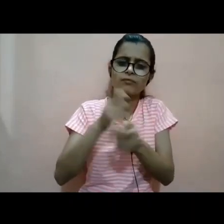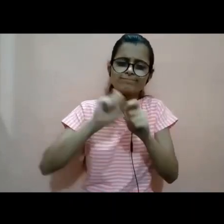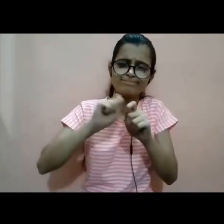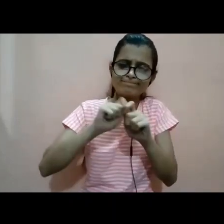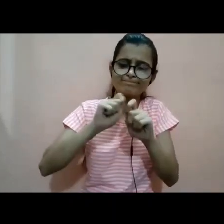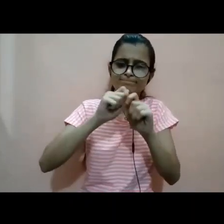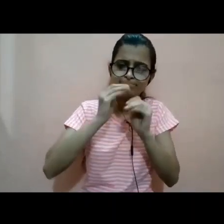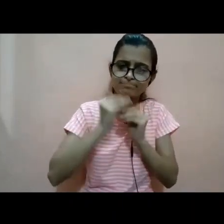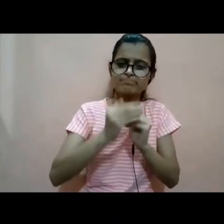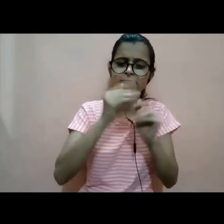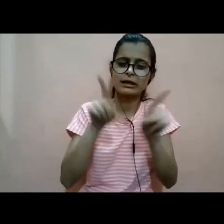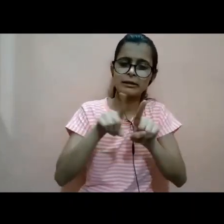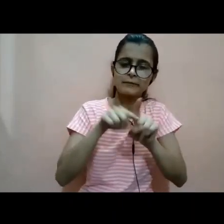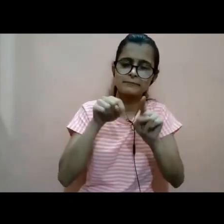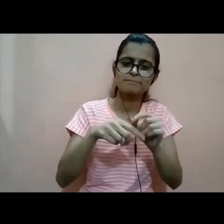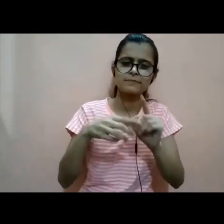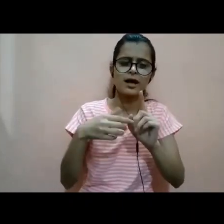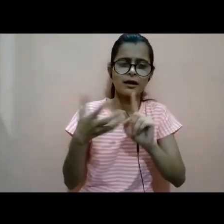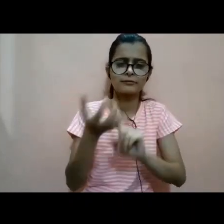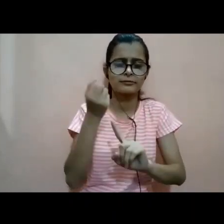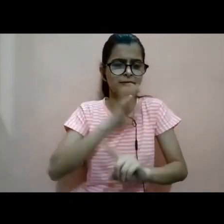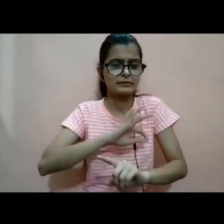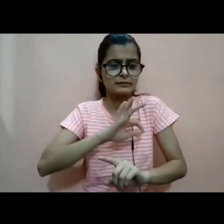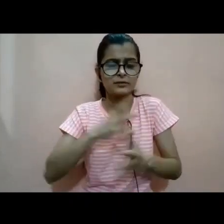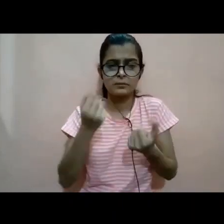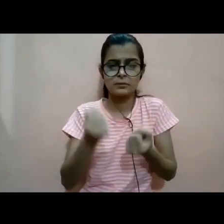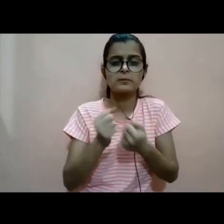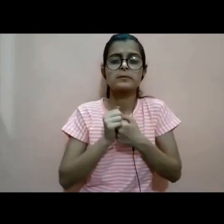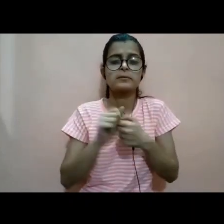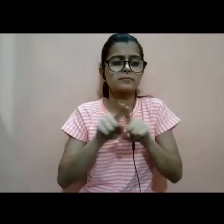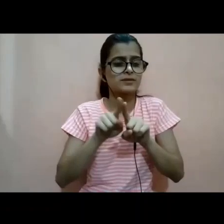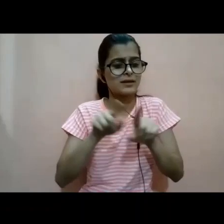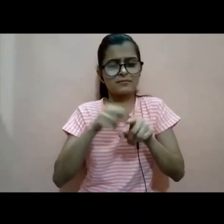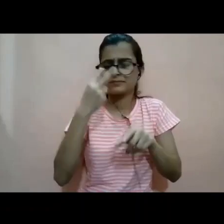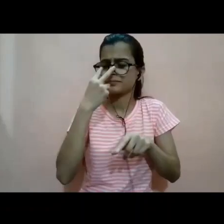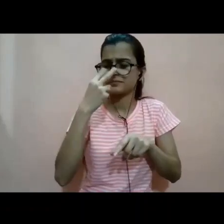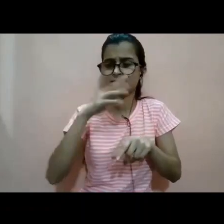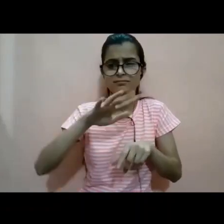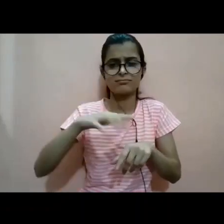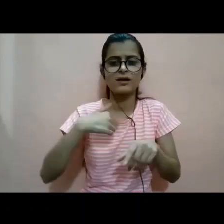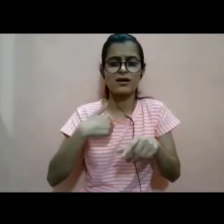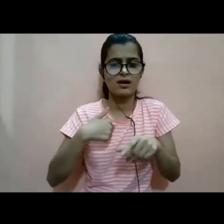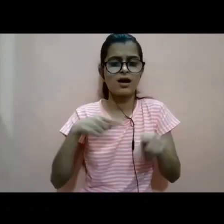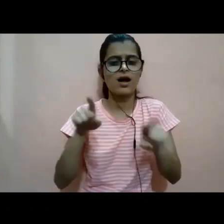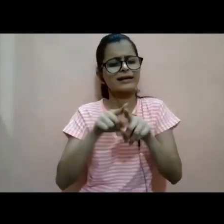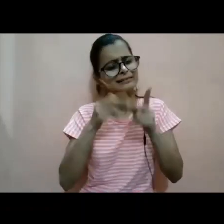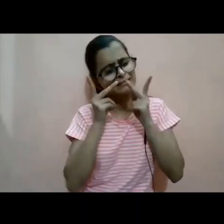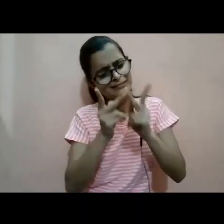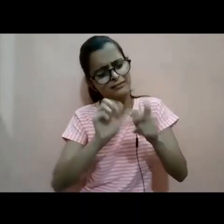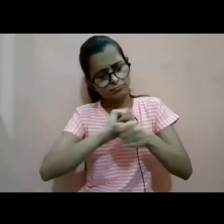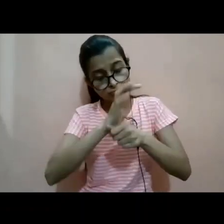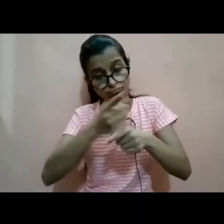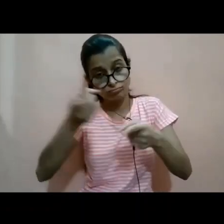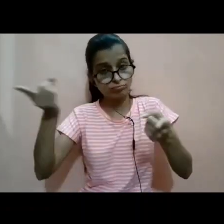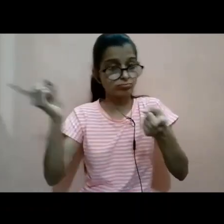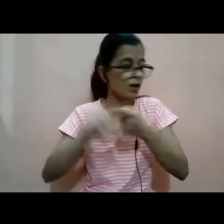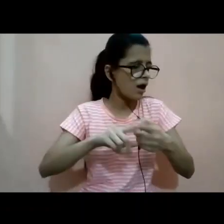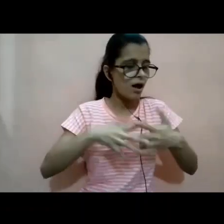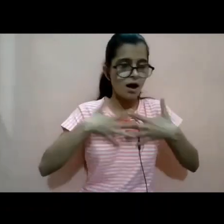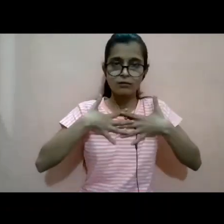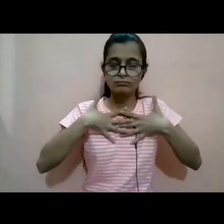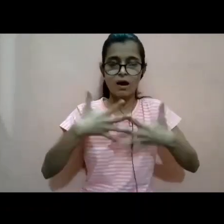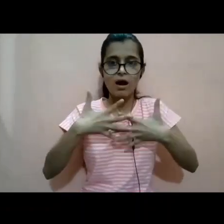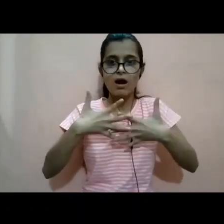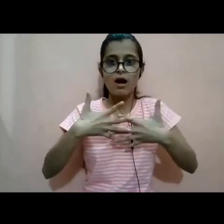sort of regaining a lot of it. Because I'm a person with visual impairment, and I see this pandemic actually made us a lot way